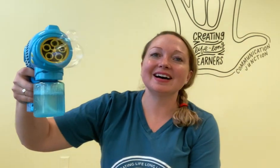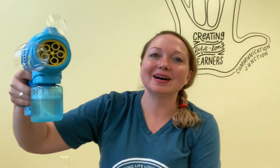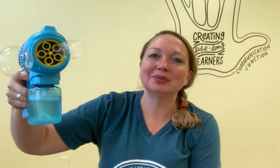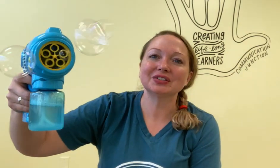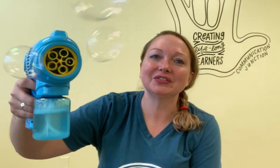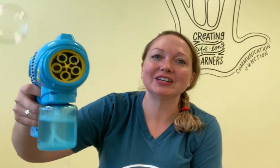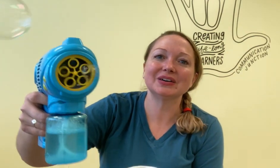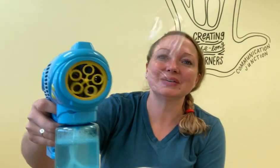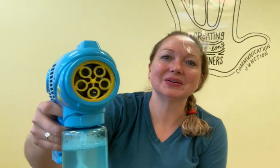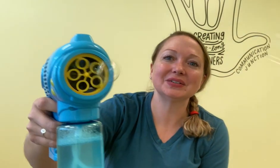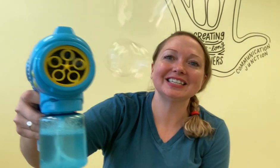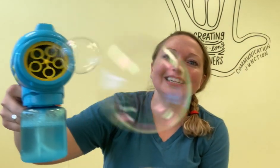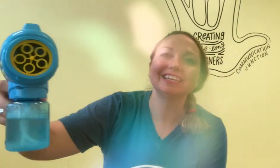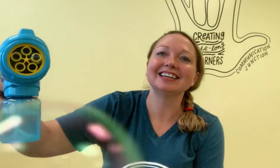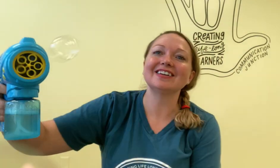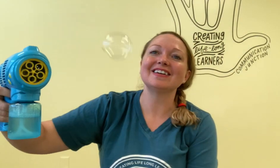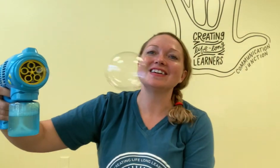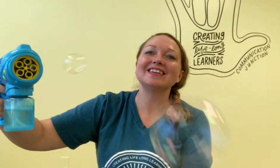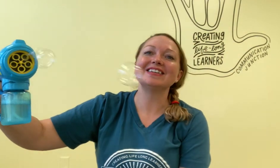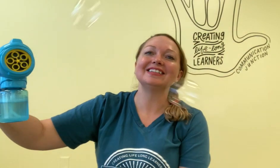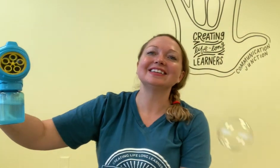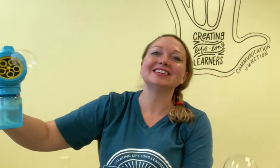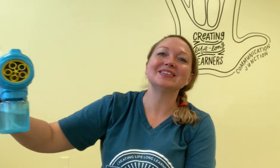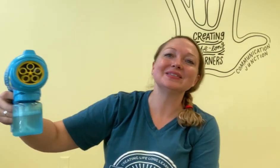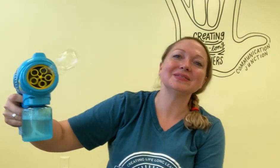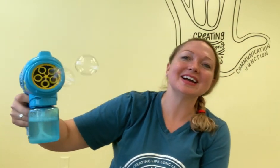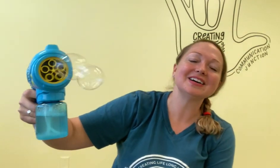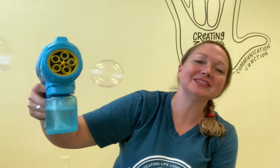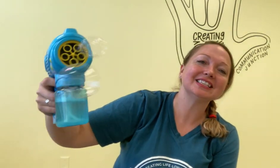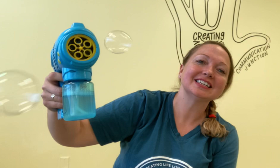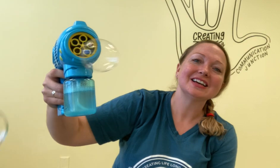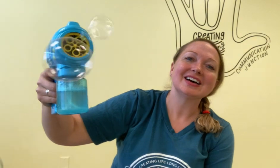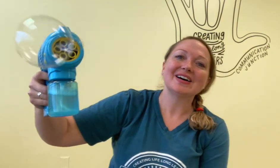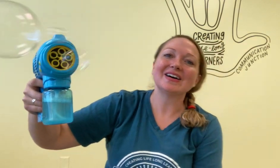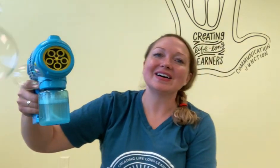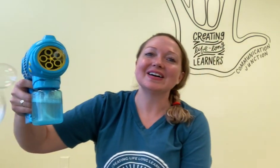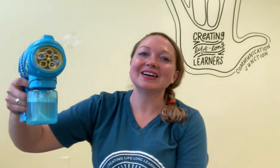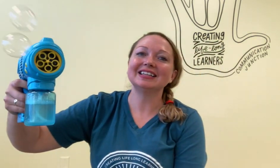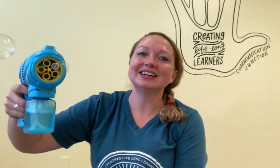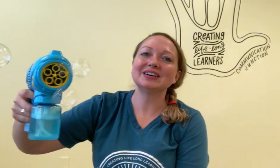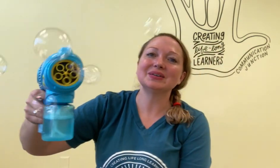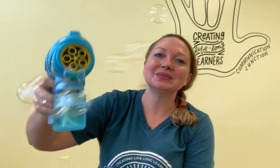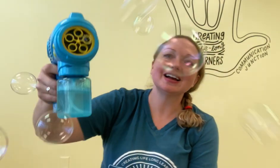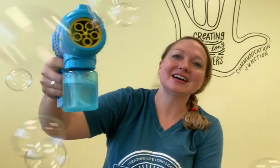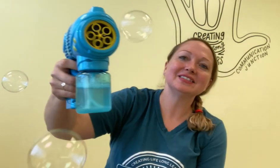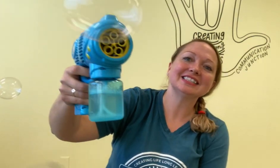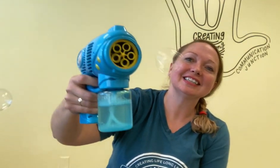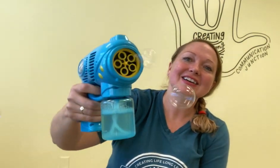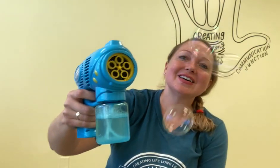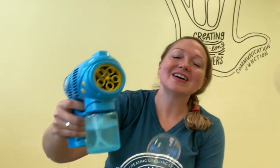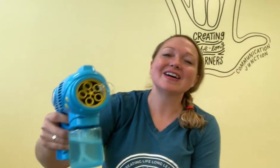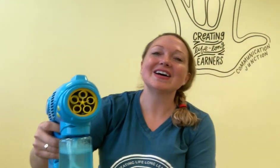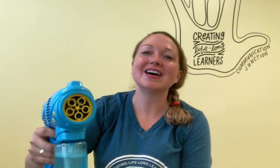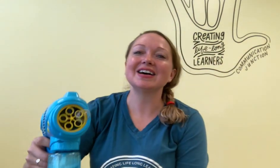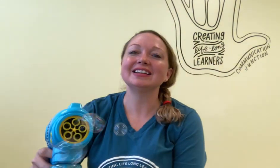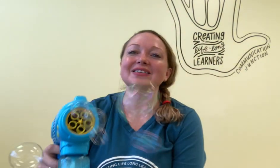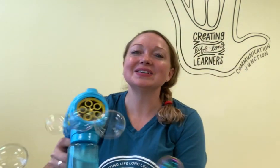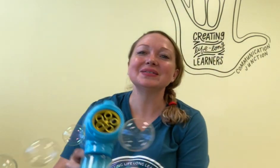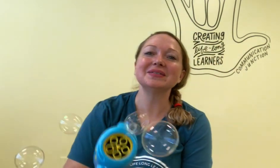Bubbles floating all around, all around, all